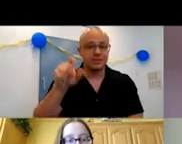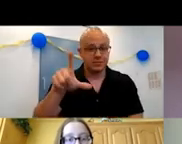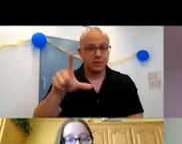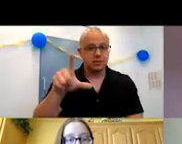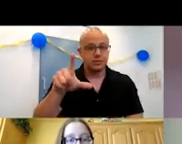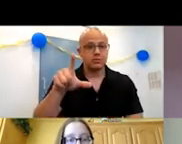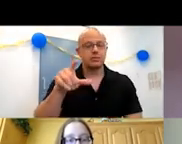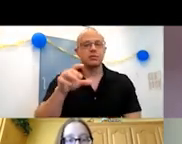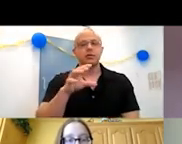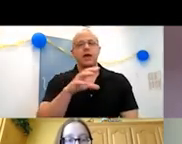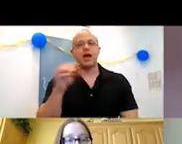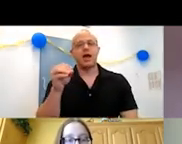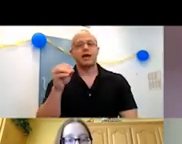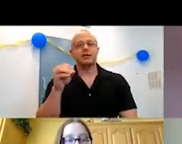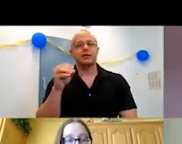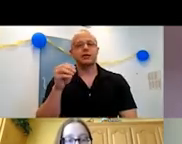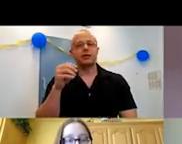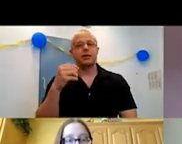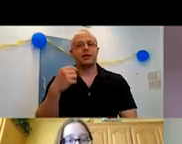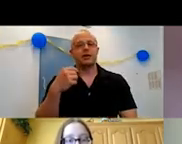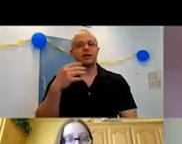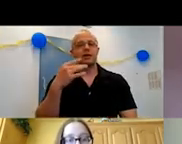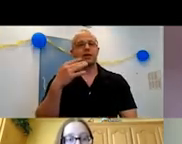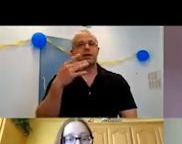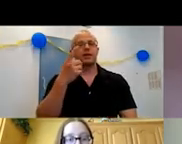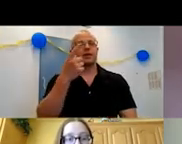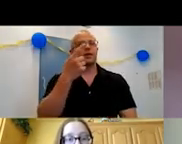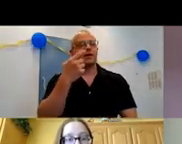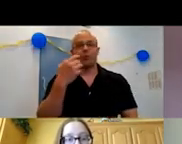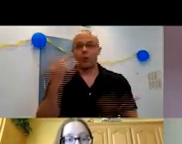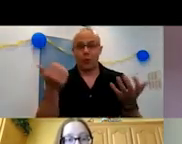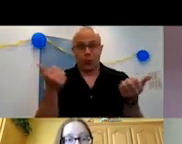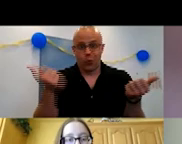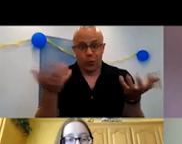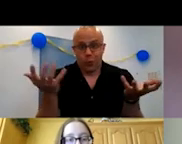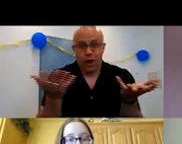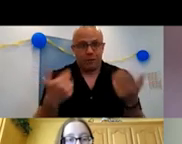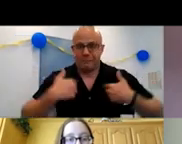signs. It's not the same as ASL.